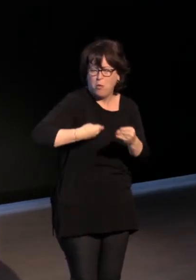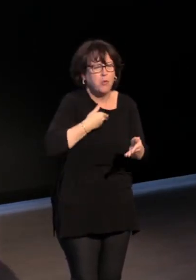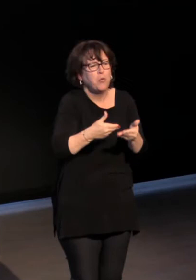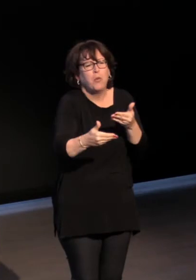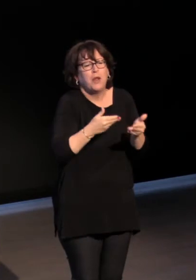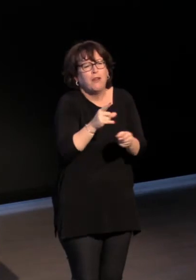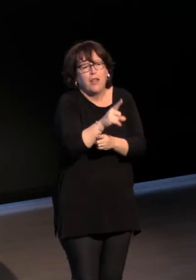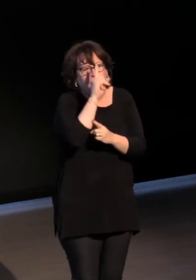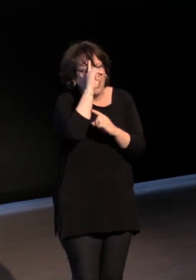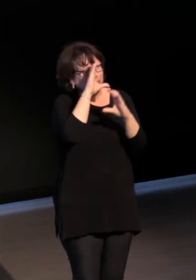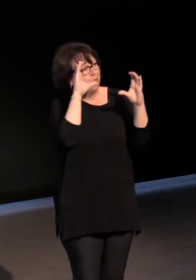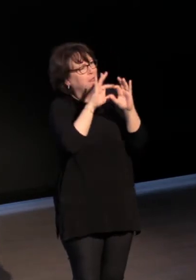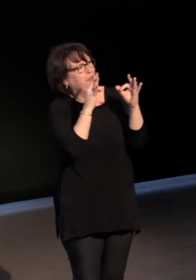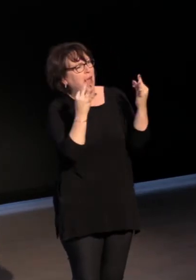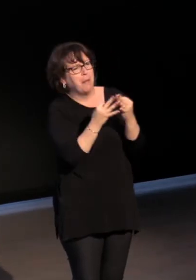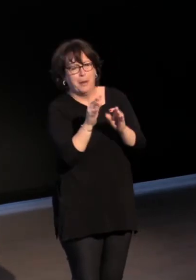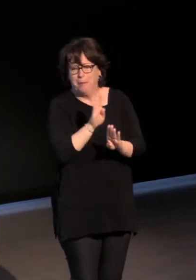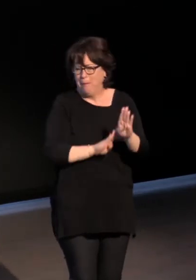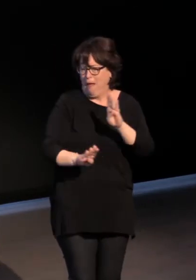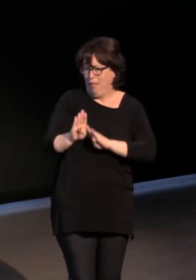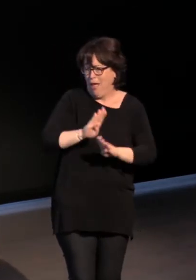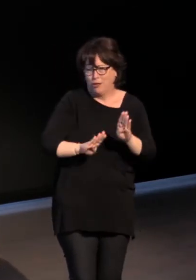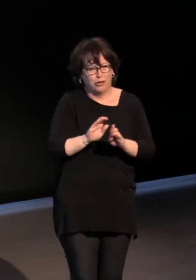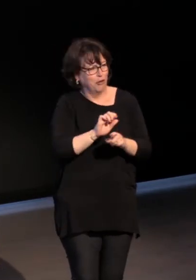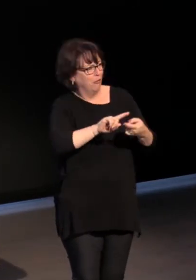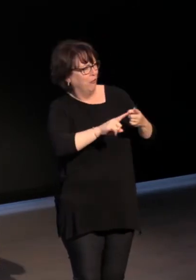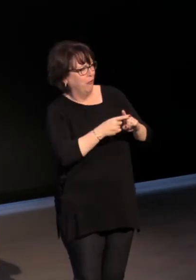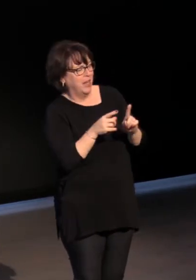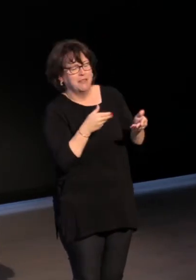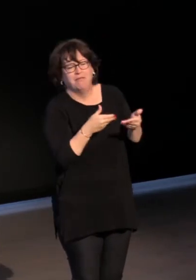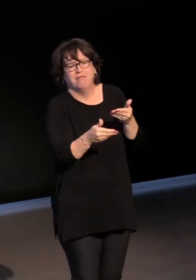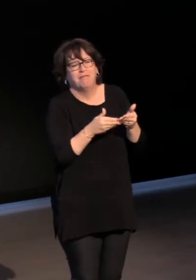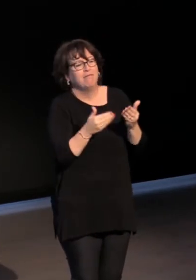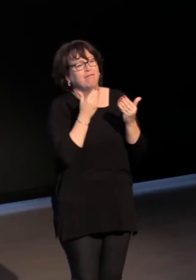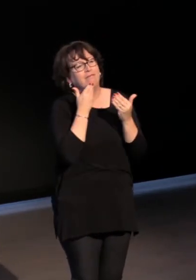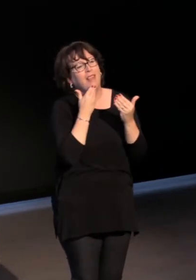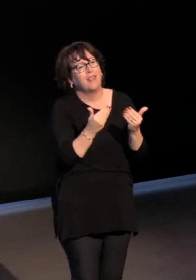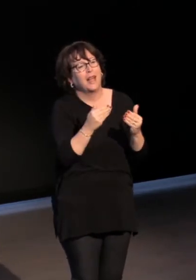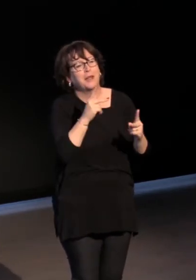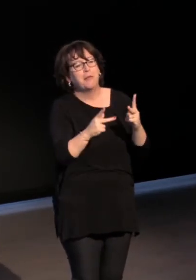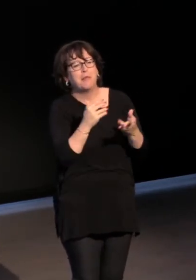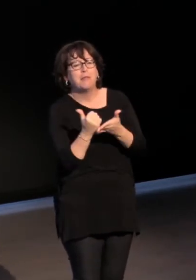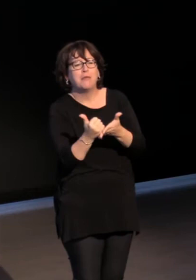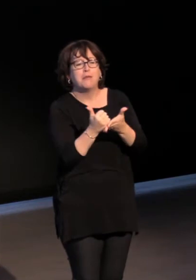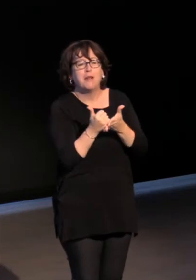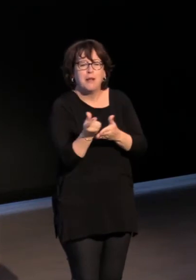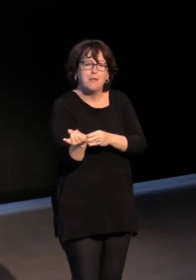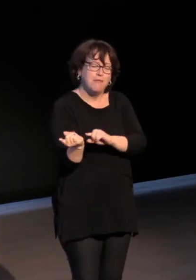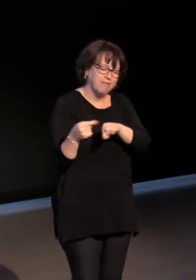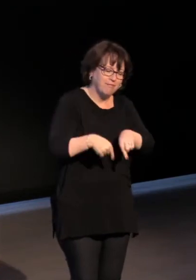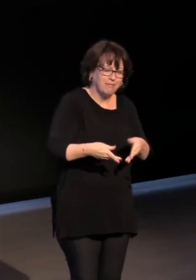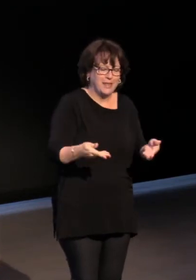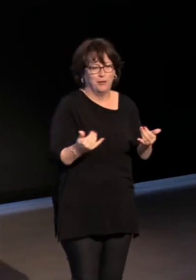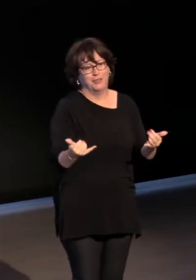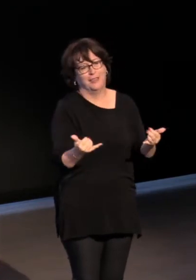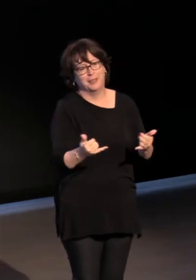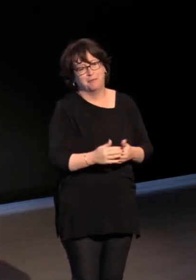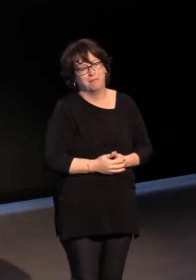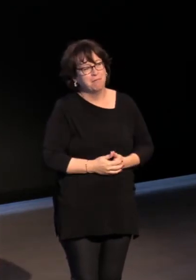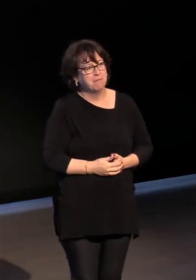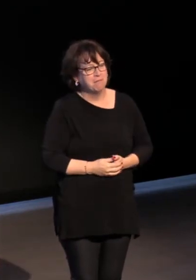chosen, biological, and otherwise, big thank you to all of the people that brought you here and brought us all together today.